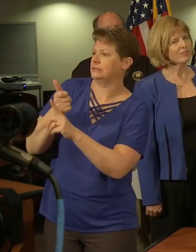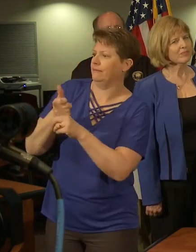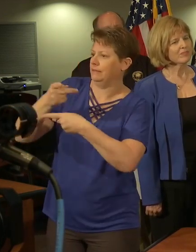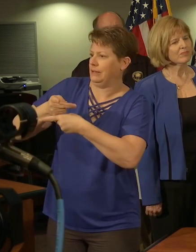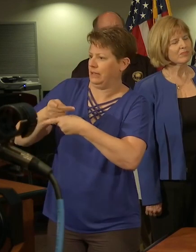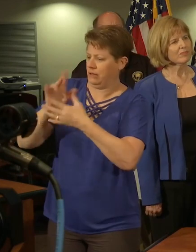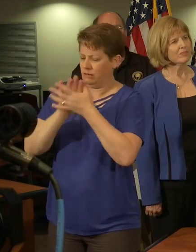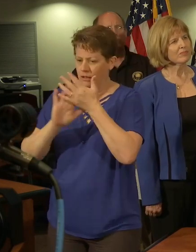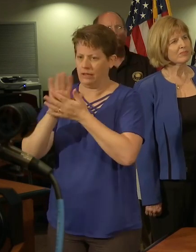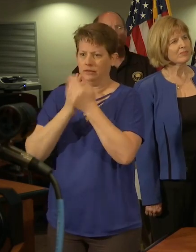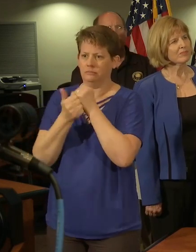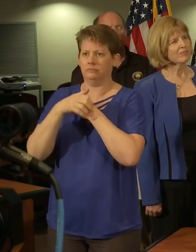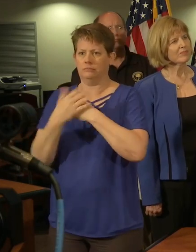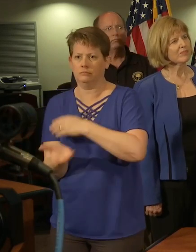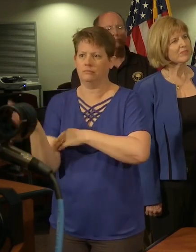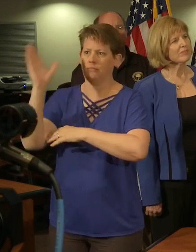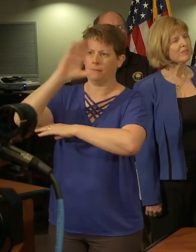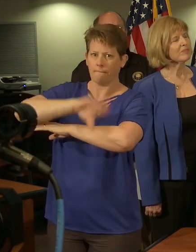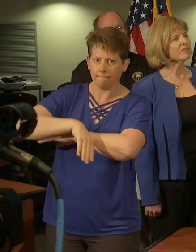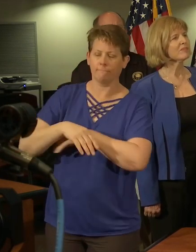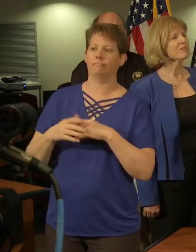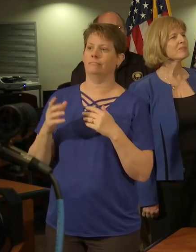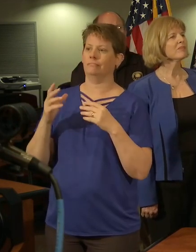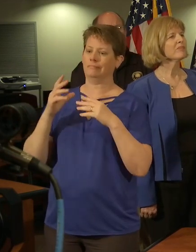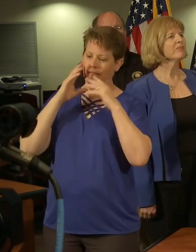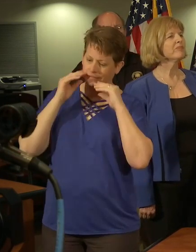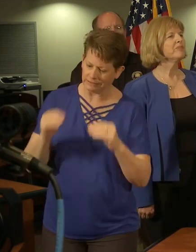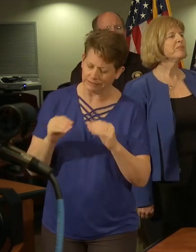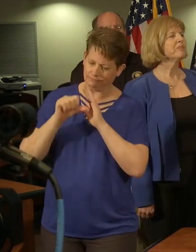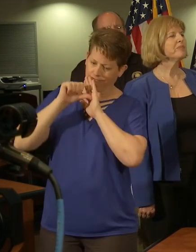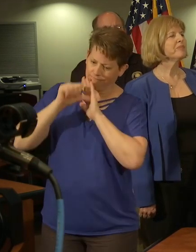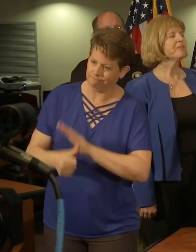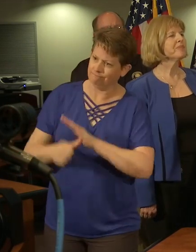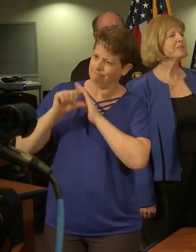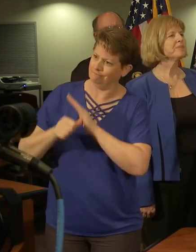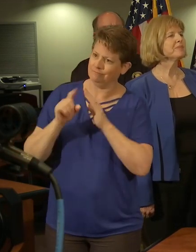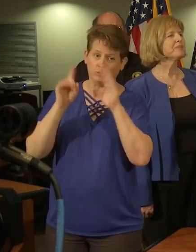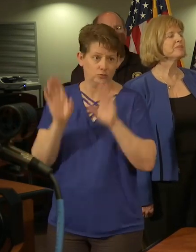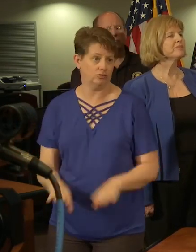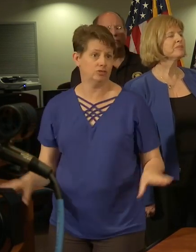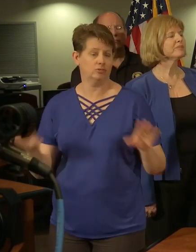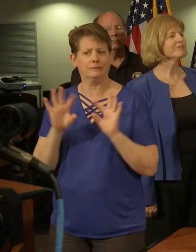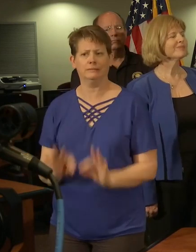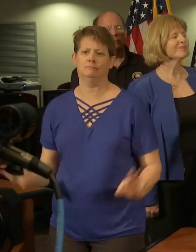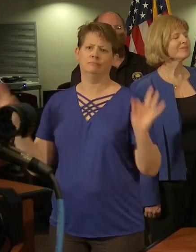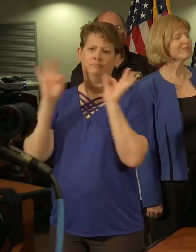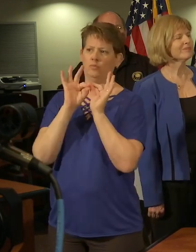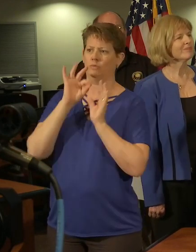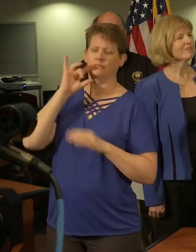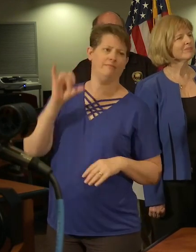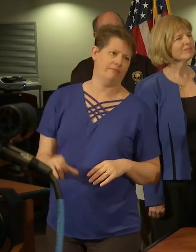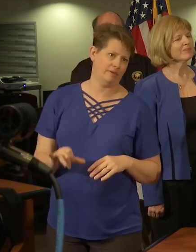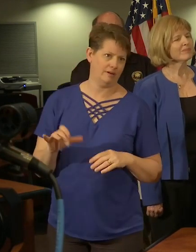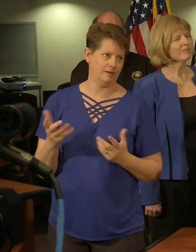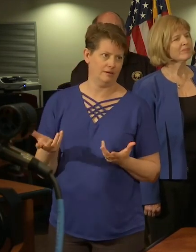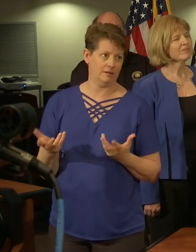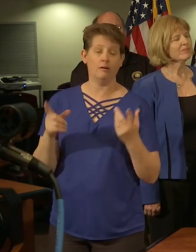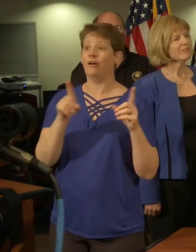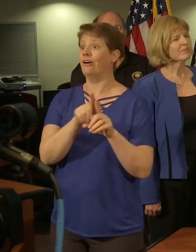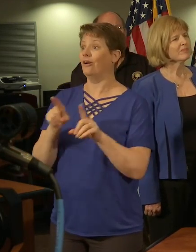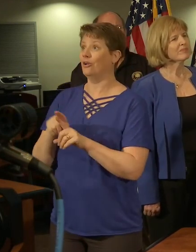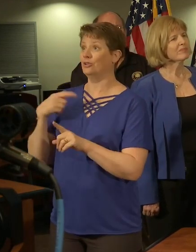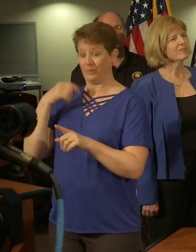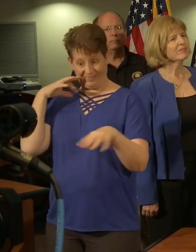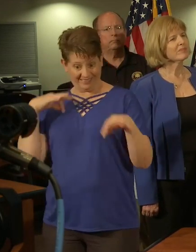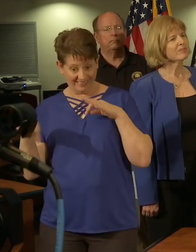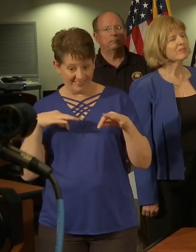all day long. Impress upon the children how important that is, and also that will help us remember